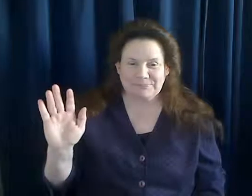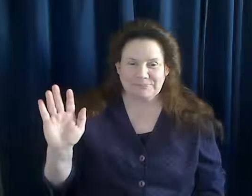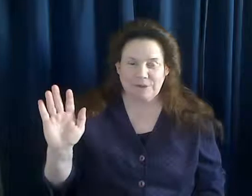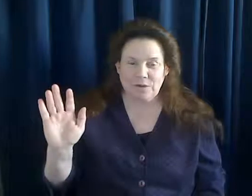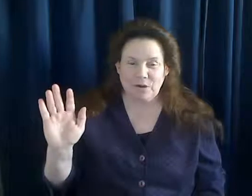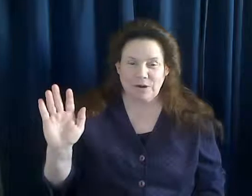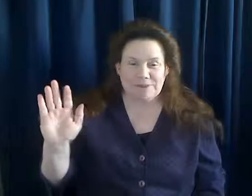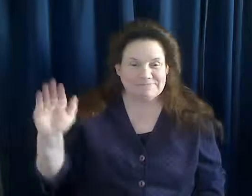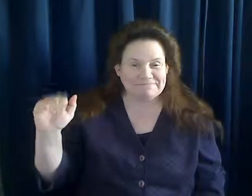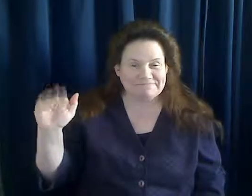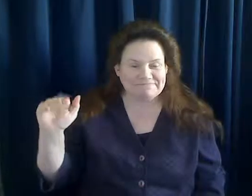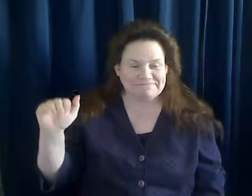Or